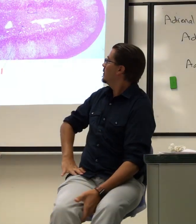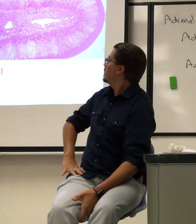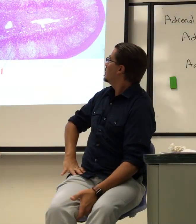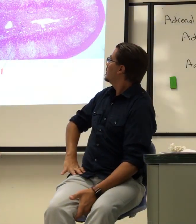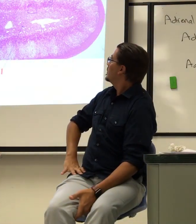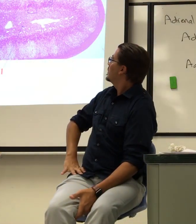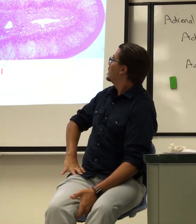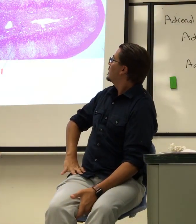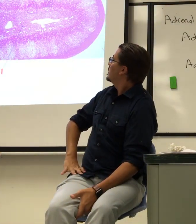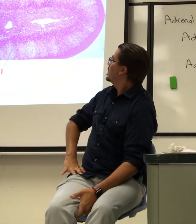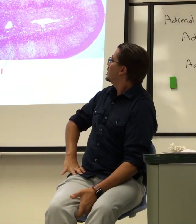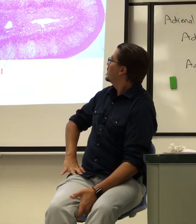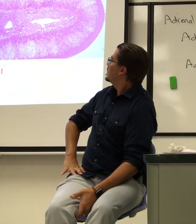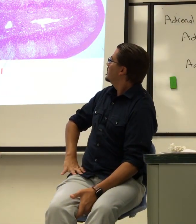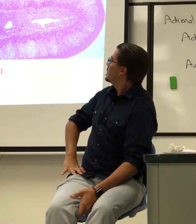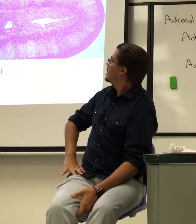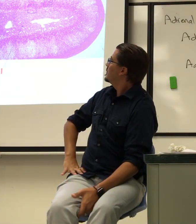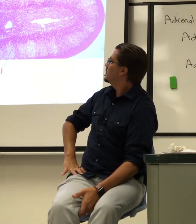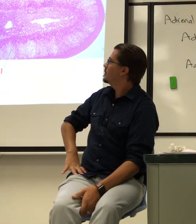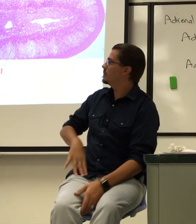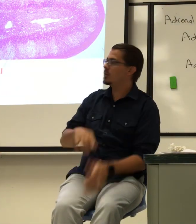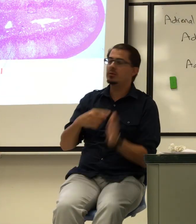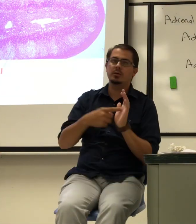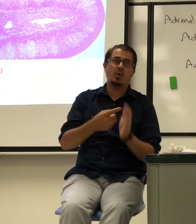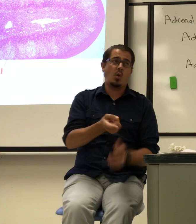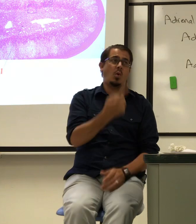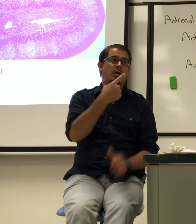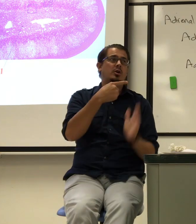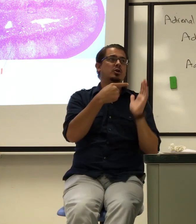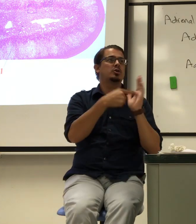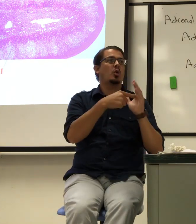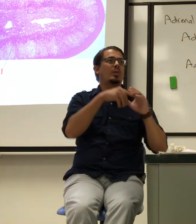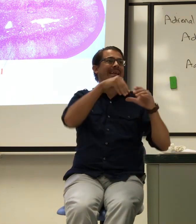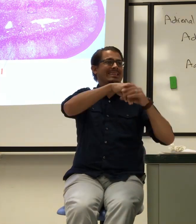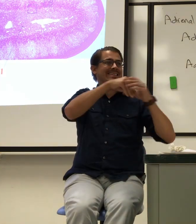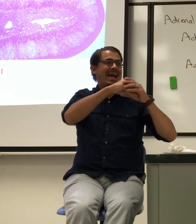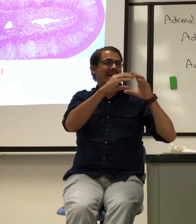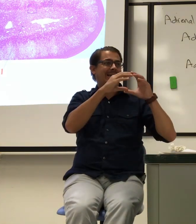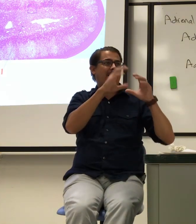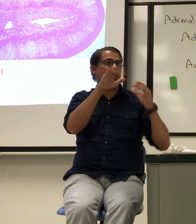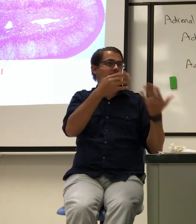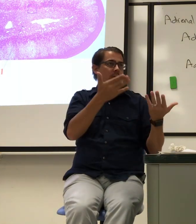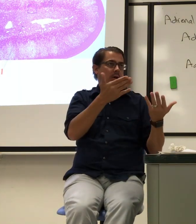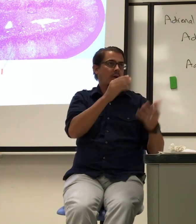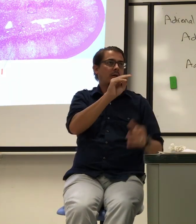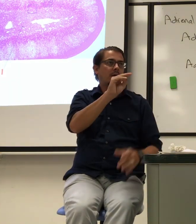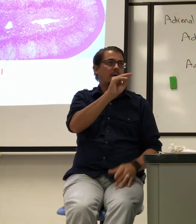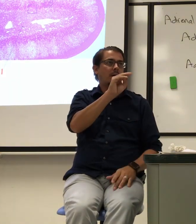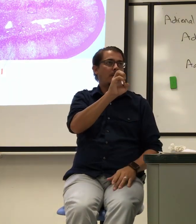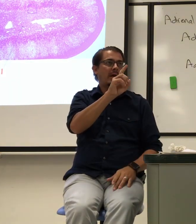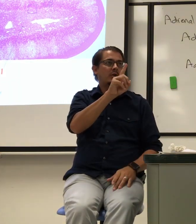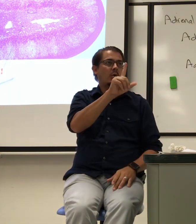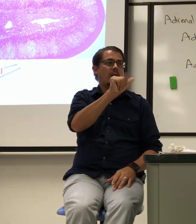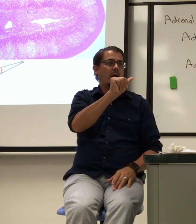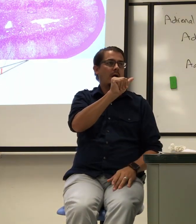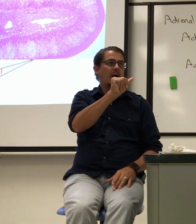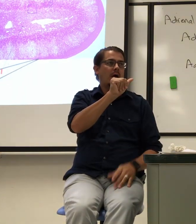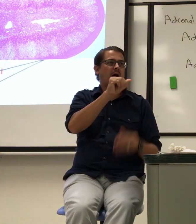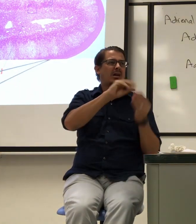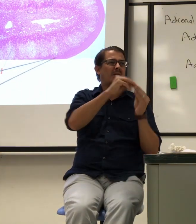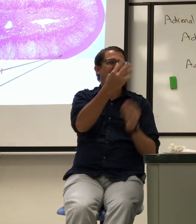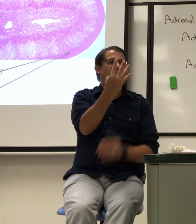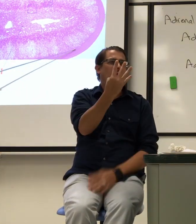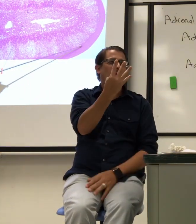let me just tell you what it is. One is pointing to that inner part, medulla. There's a number 4 out